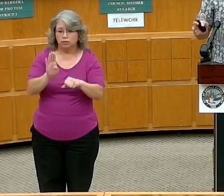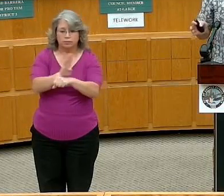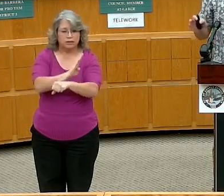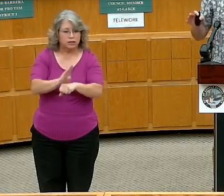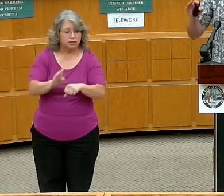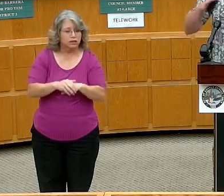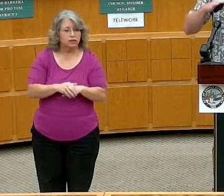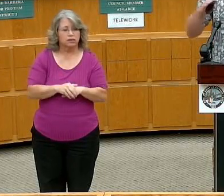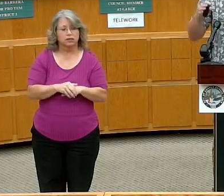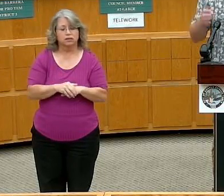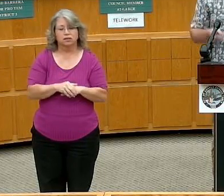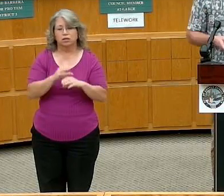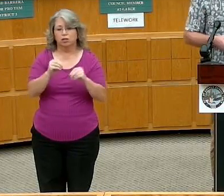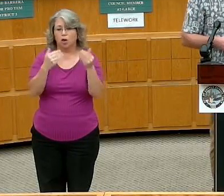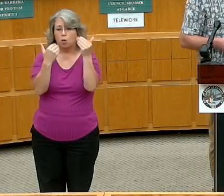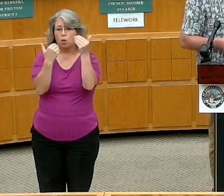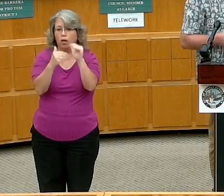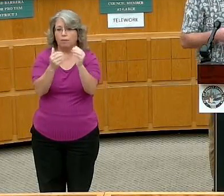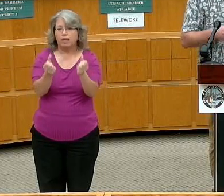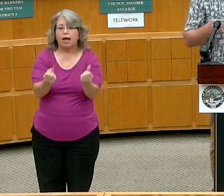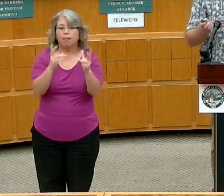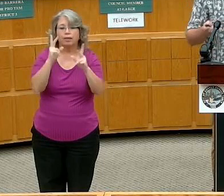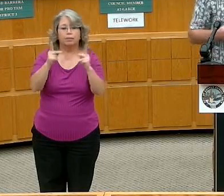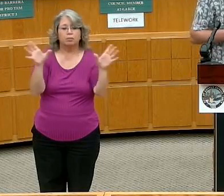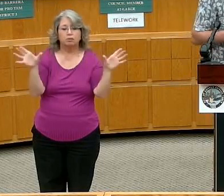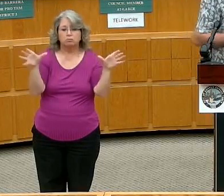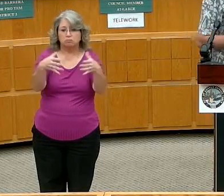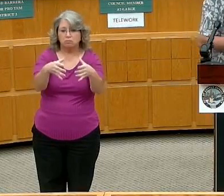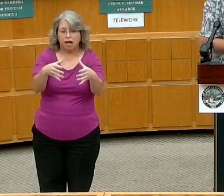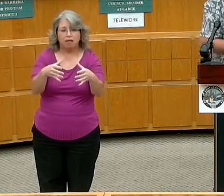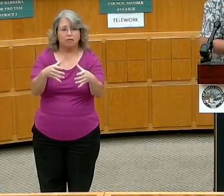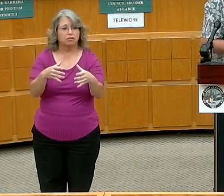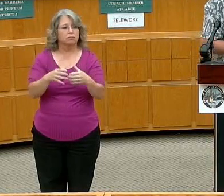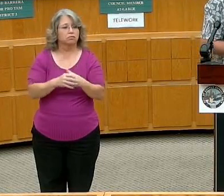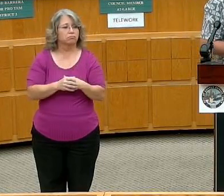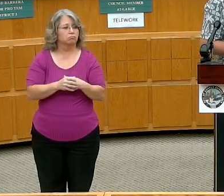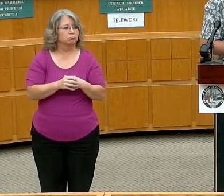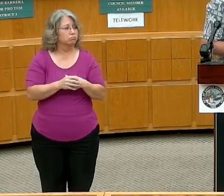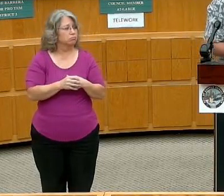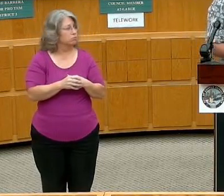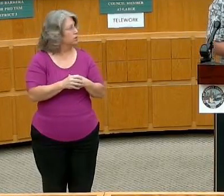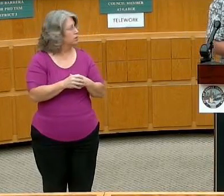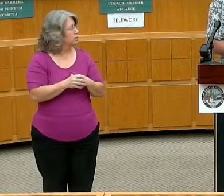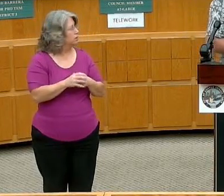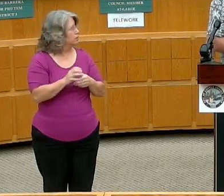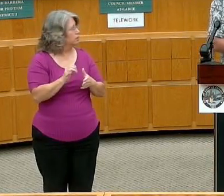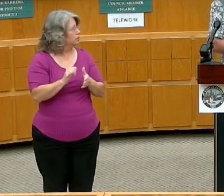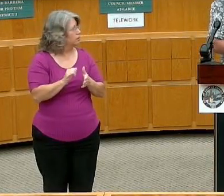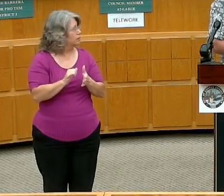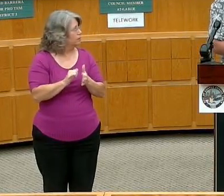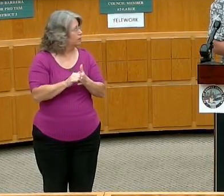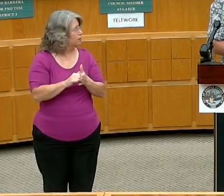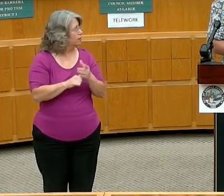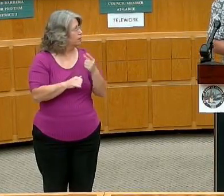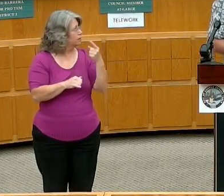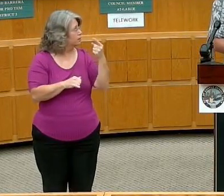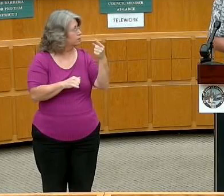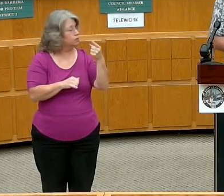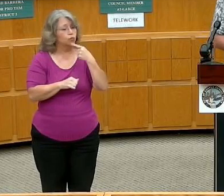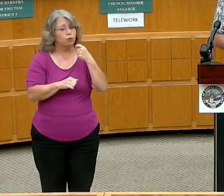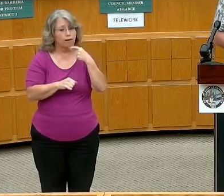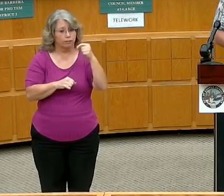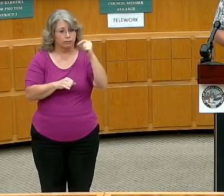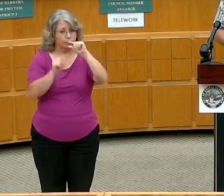many people, no limits on the number of people in public or how far apart we can stand. That's 1 in red. 2 in